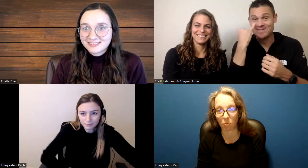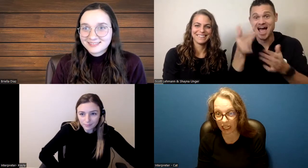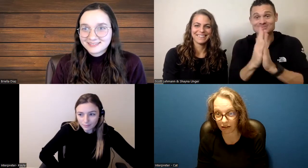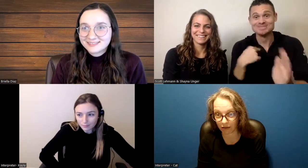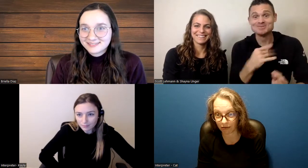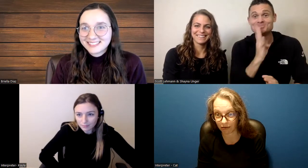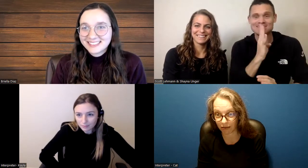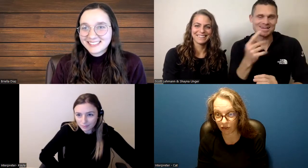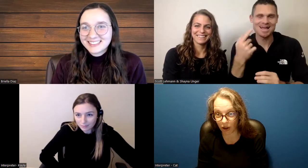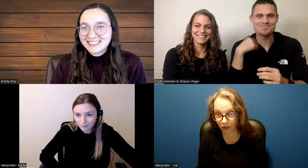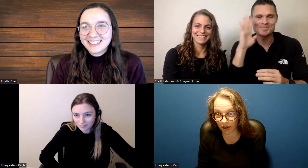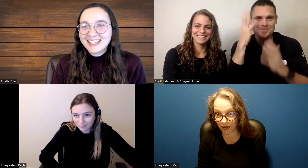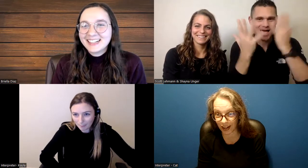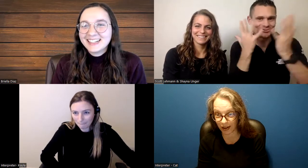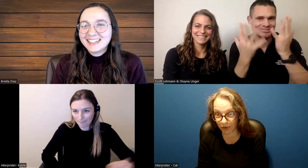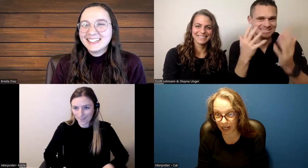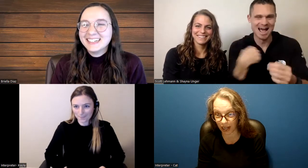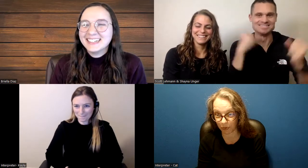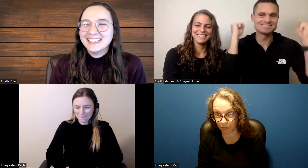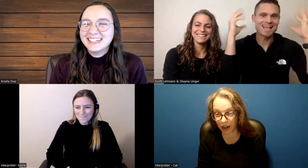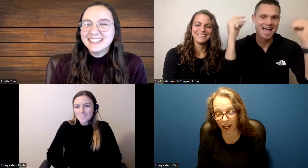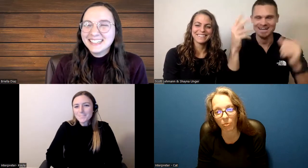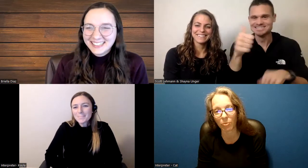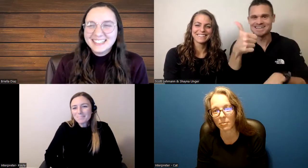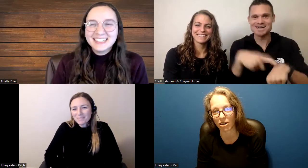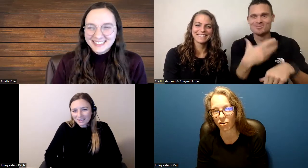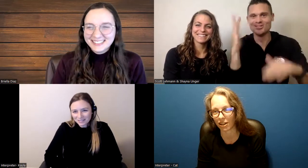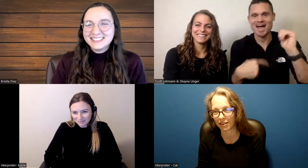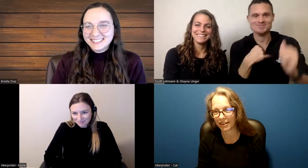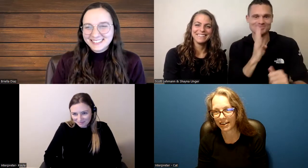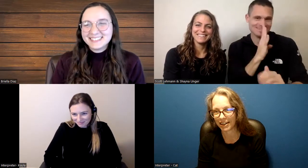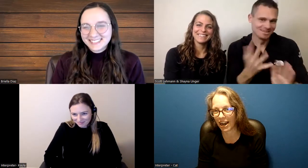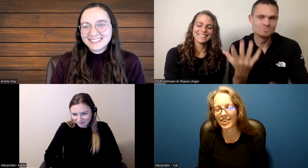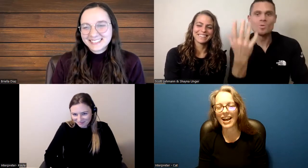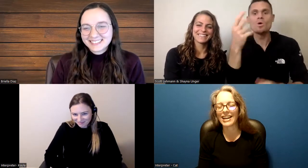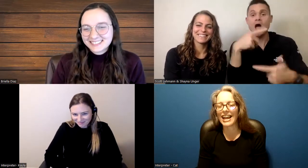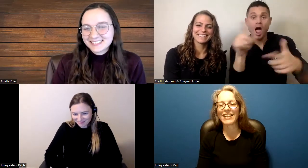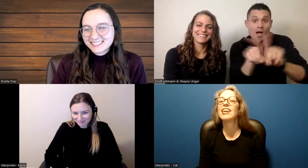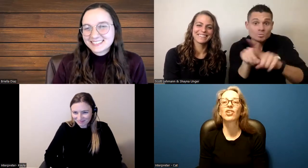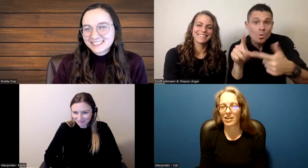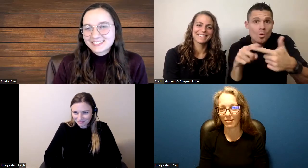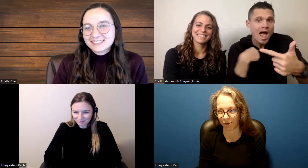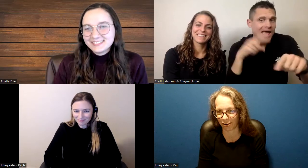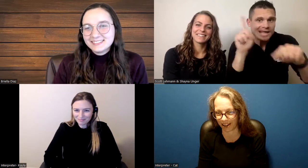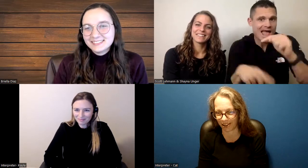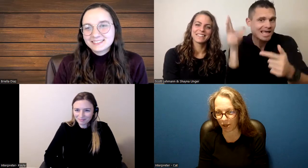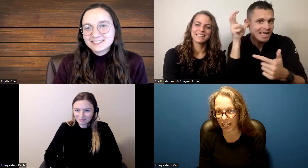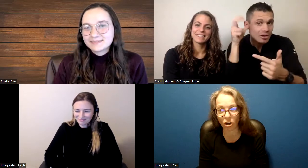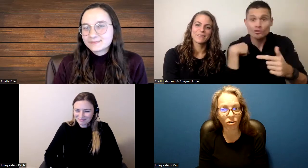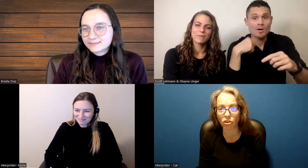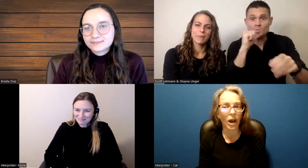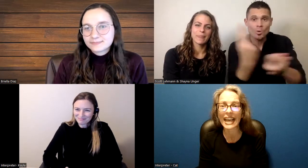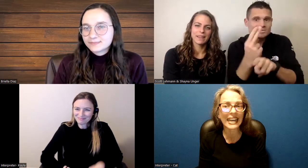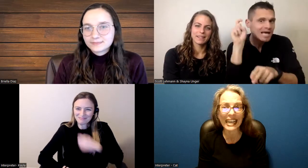cannot speak. If you ask me to say something, it'll be embarrassing. Yeah, I sign at least 10 times better than I speak.